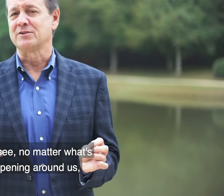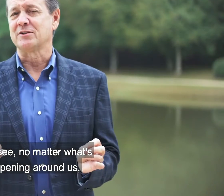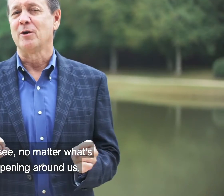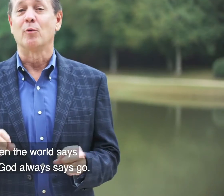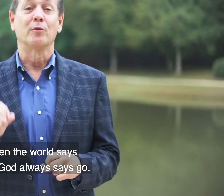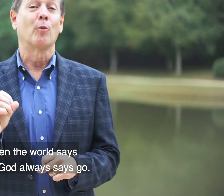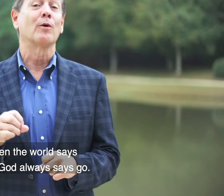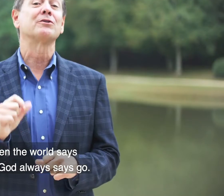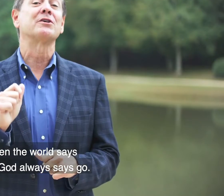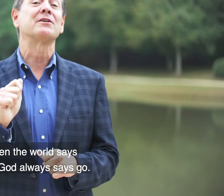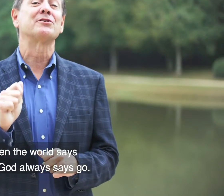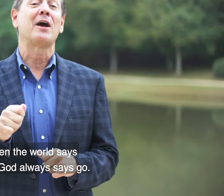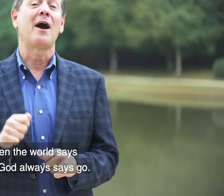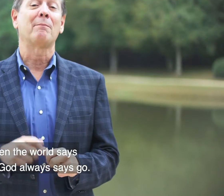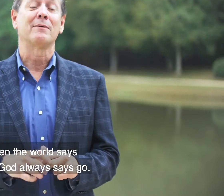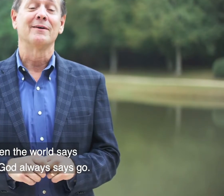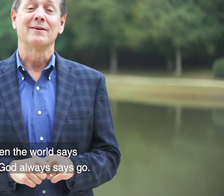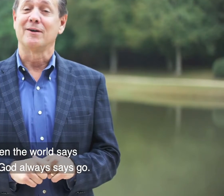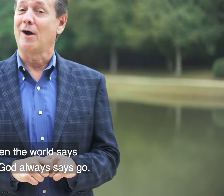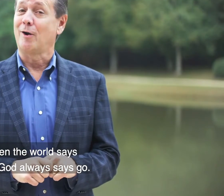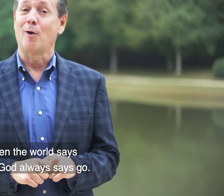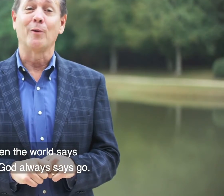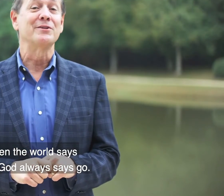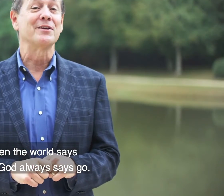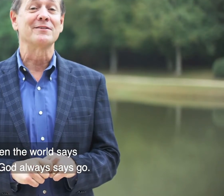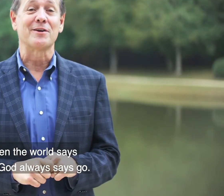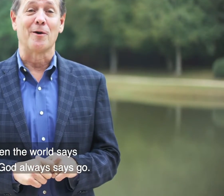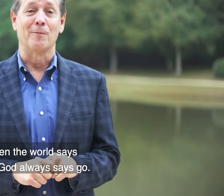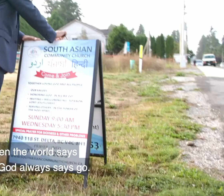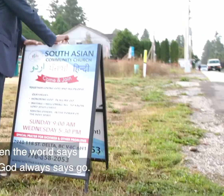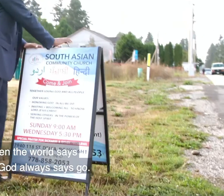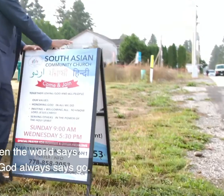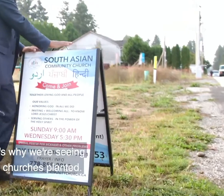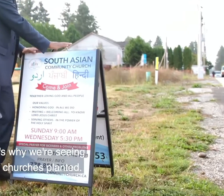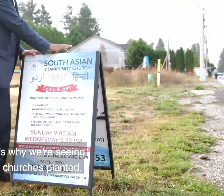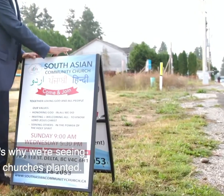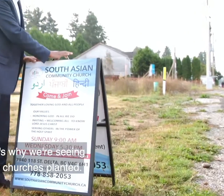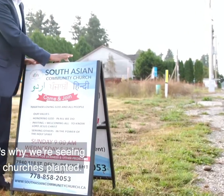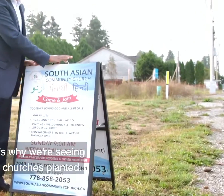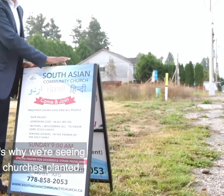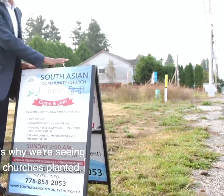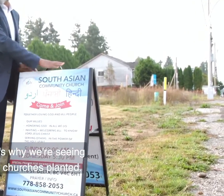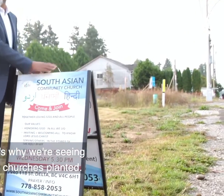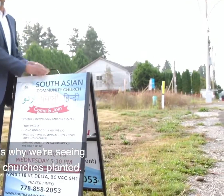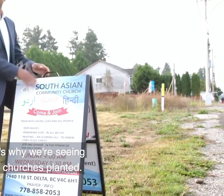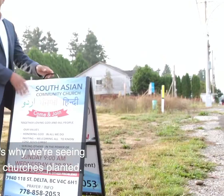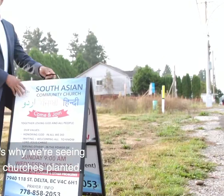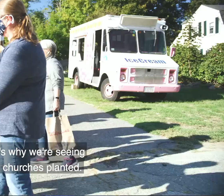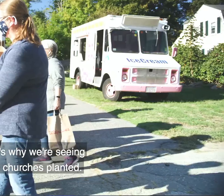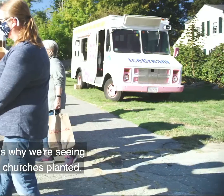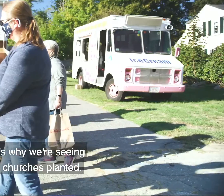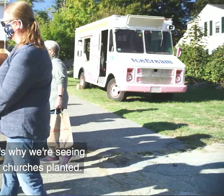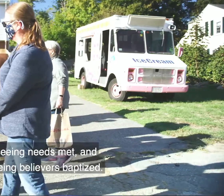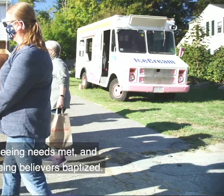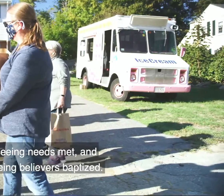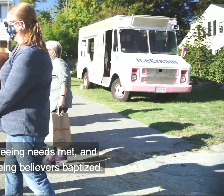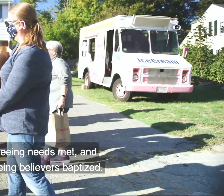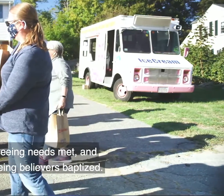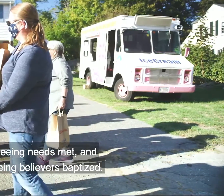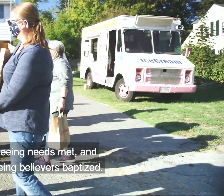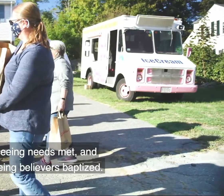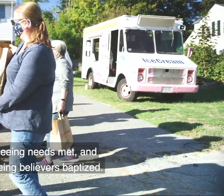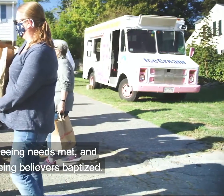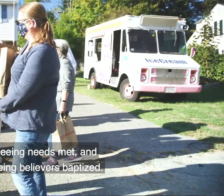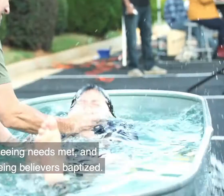us, when the world says stop, God always says go. That's why we're seeing new churches planted. We're seeing